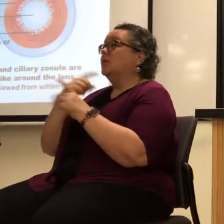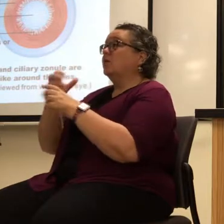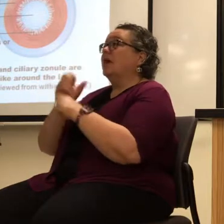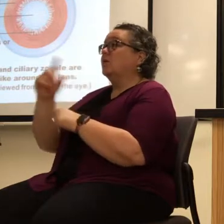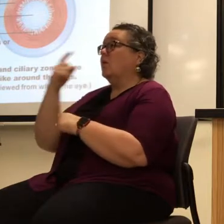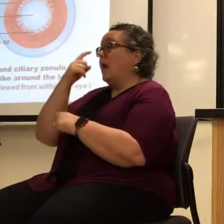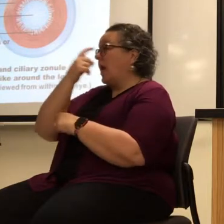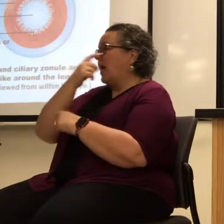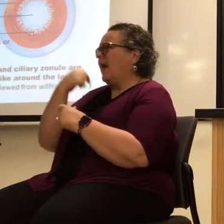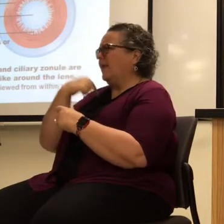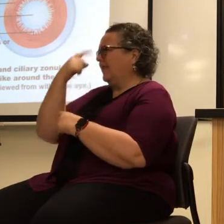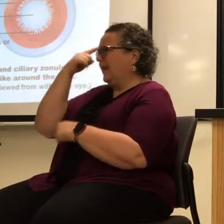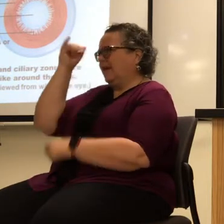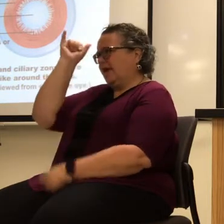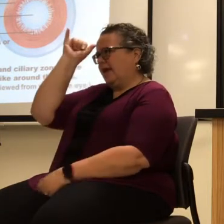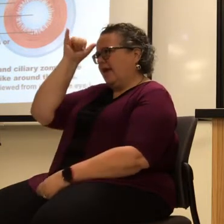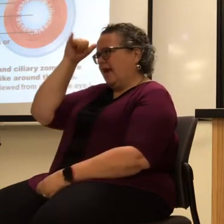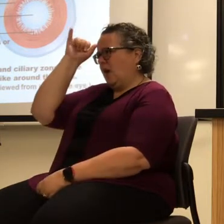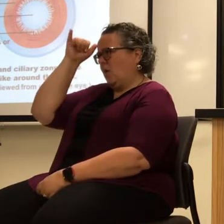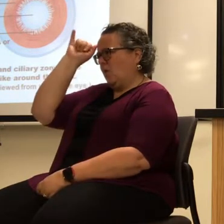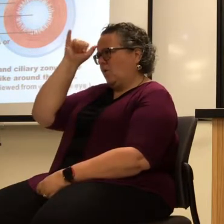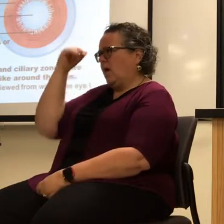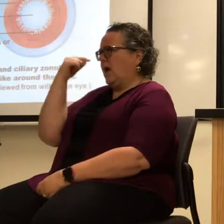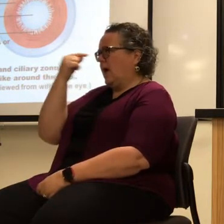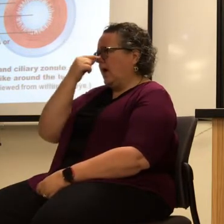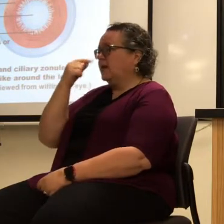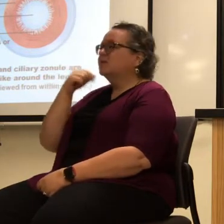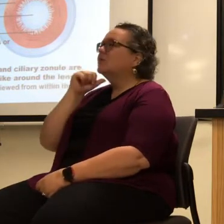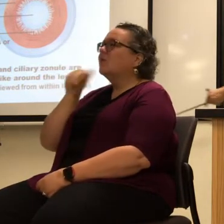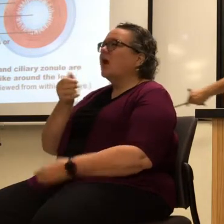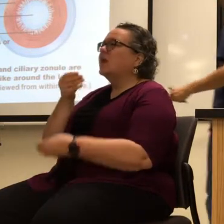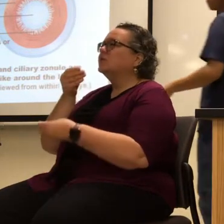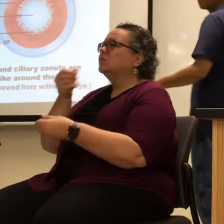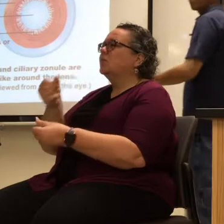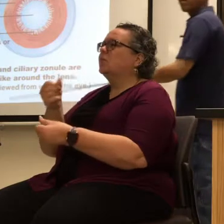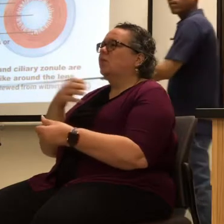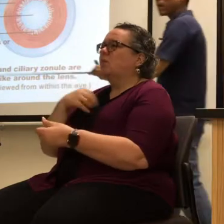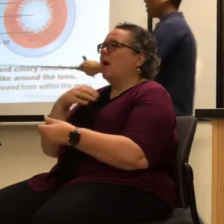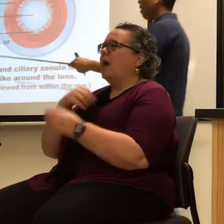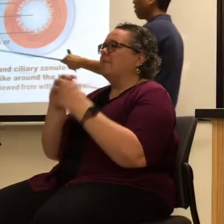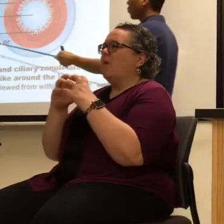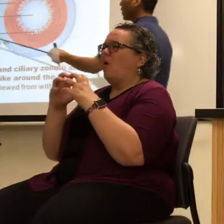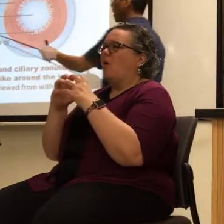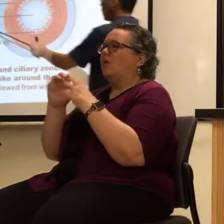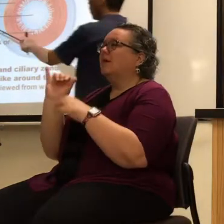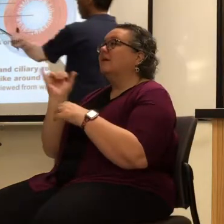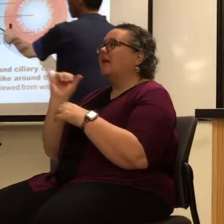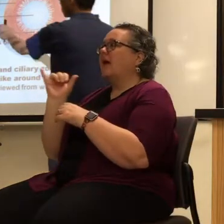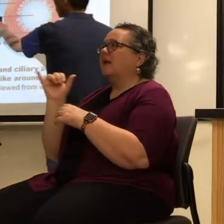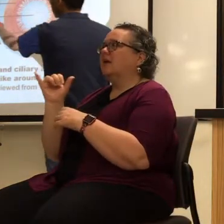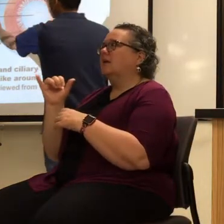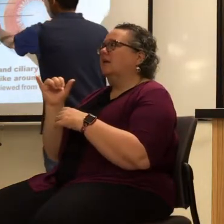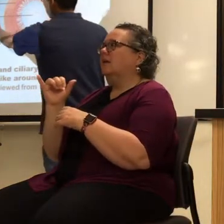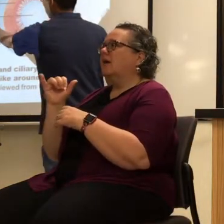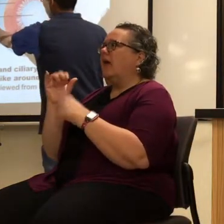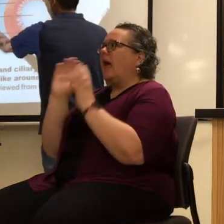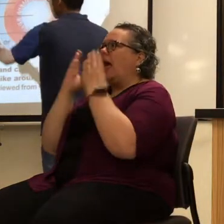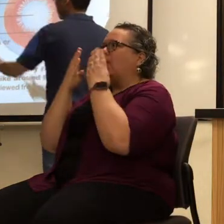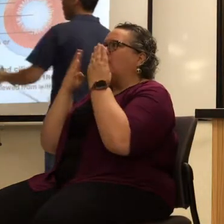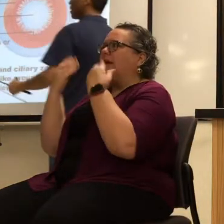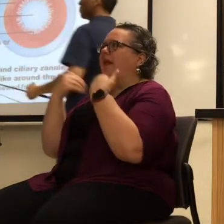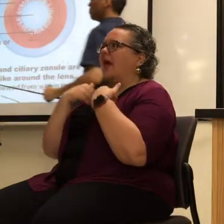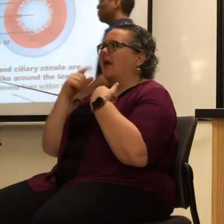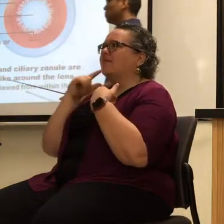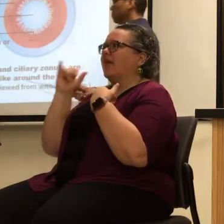believe they're from cow, you're not going to get a smooth white ball like on Halloween eyeballs.